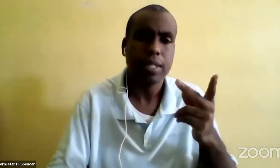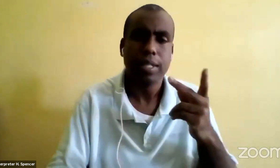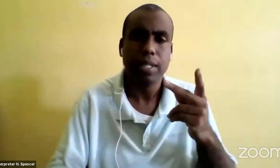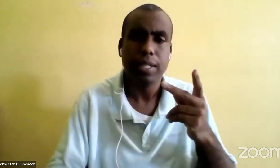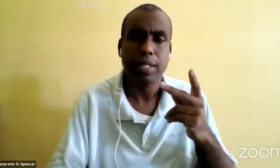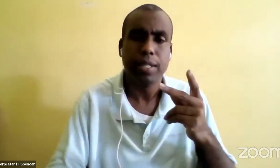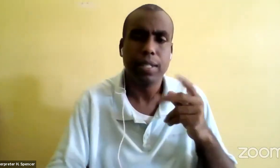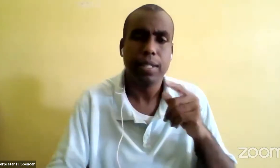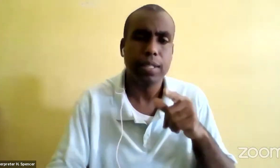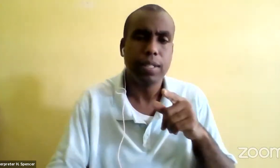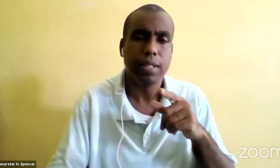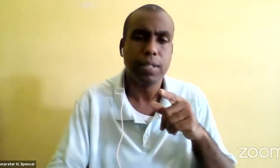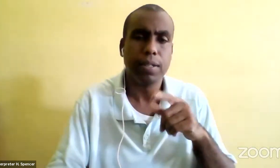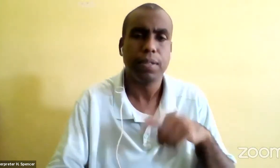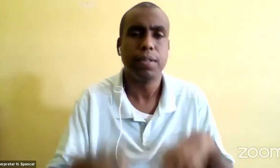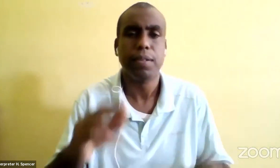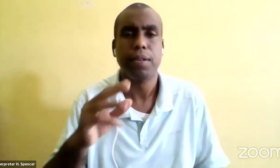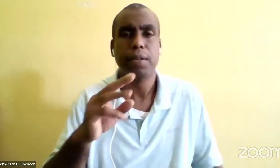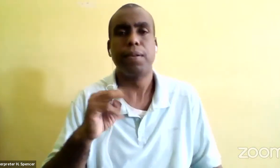Martha.